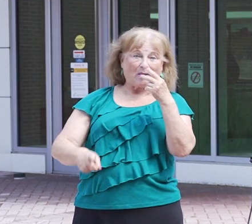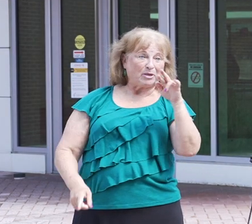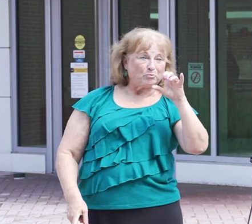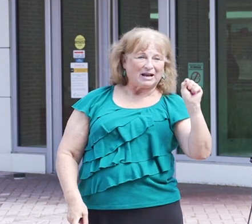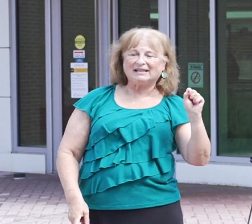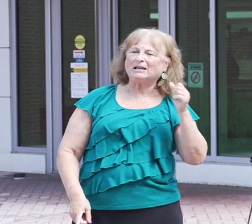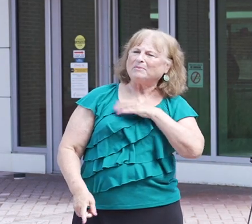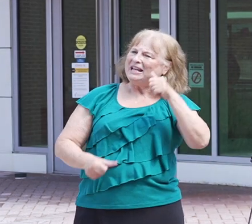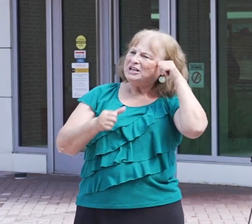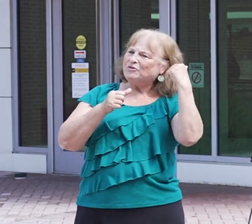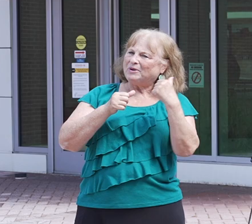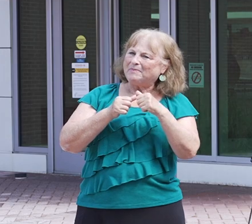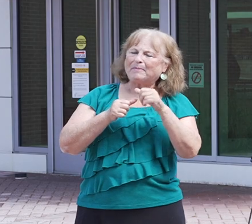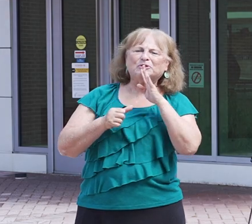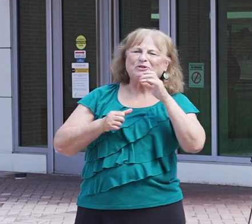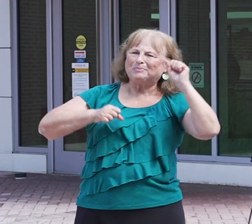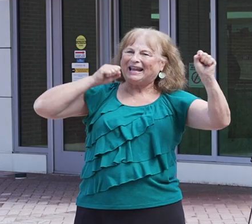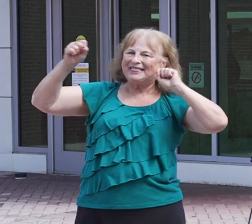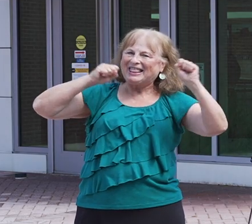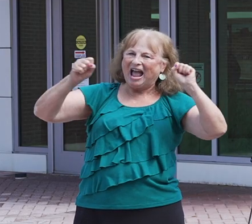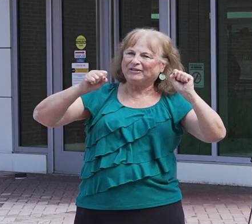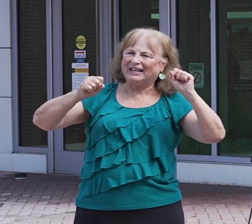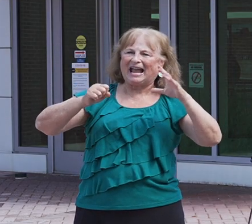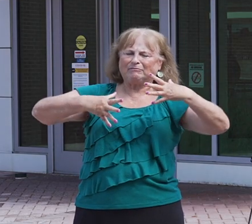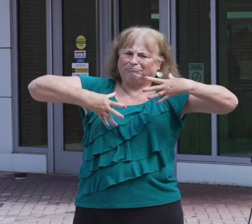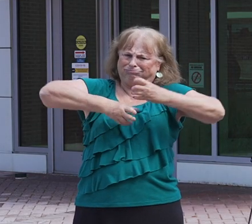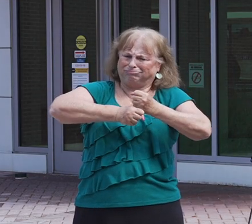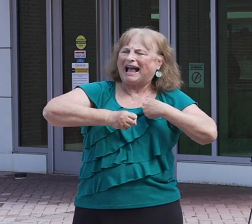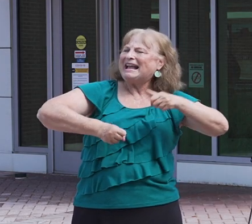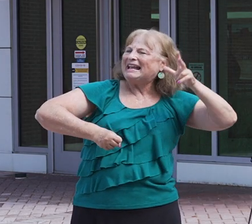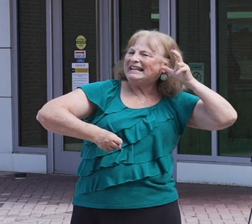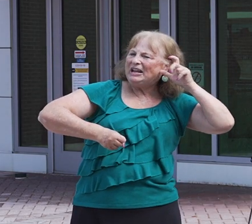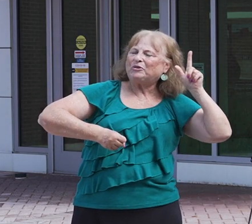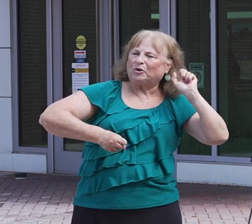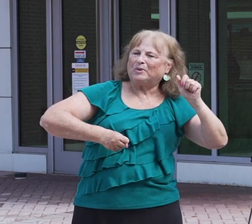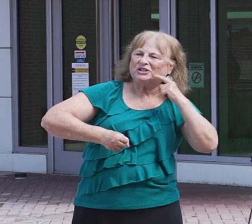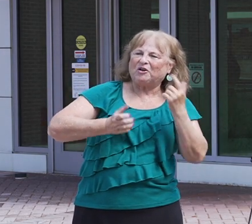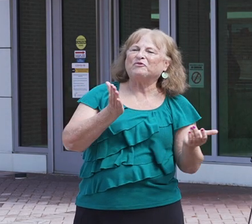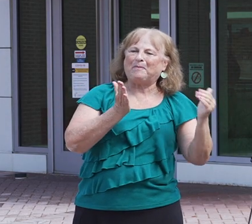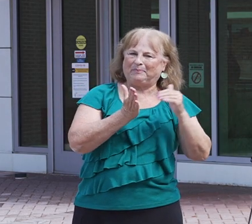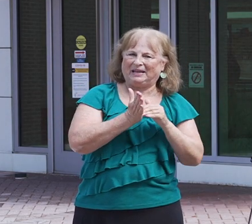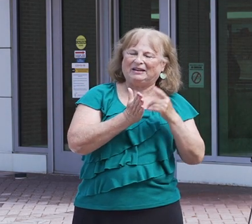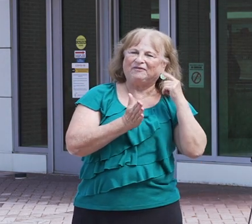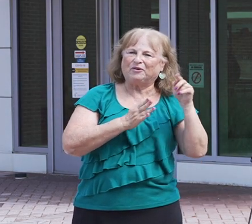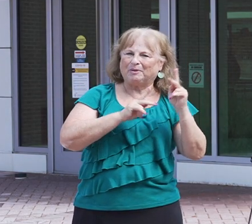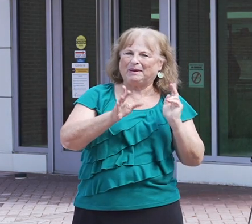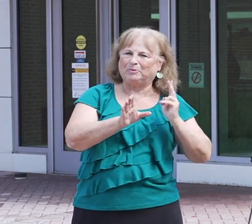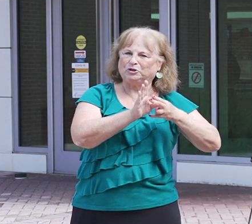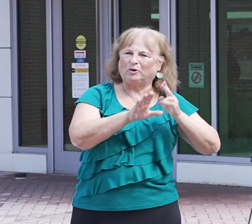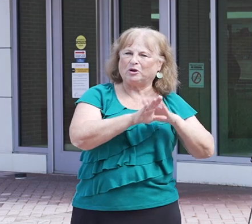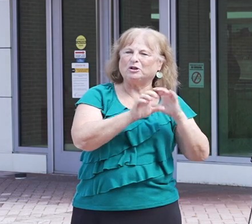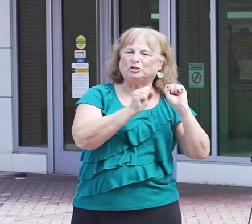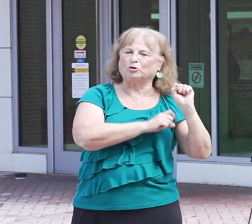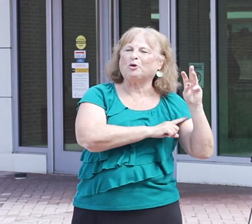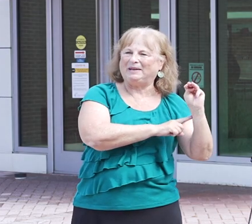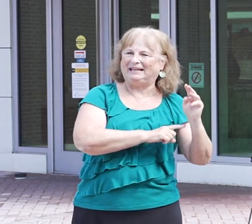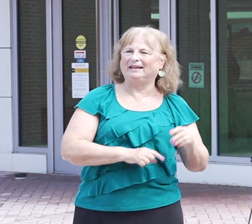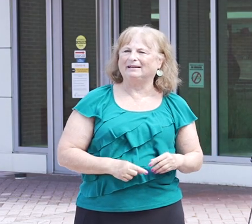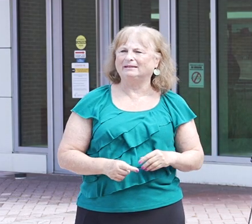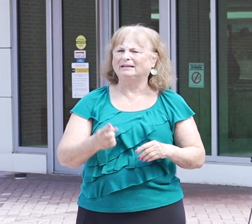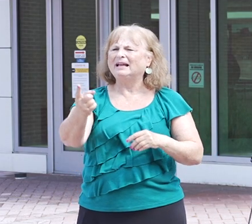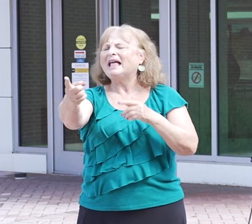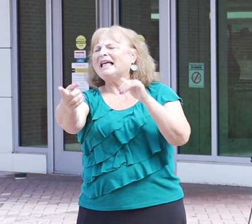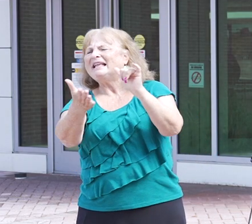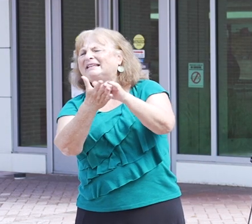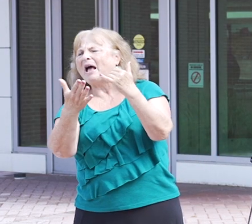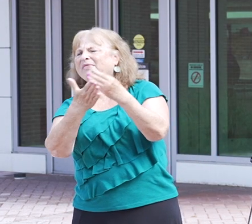press. Please remember to speak loudly and succinctly so that I can hear your questions and repeat it back for those joining us on social media. Now